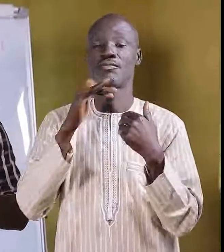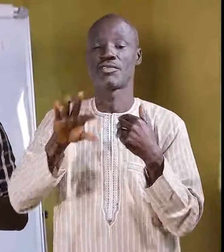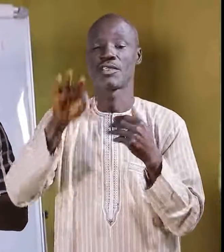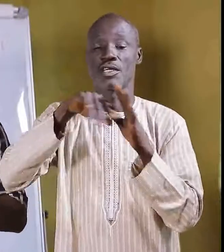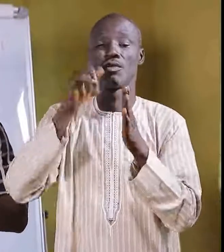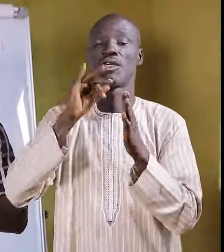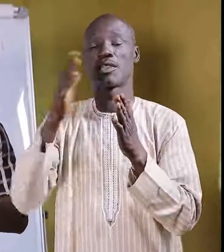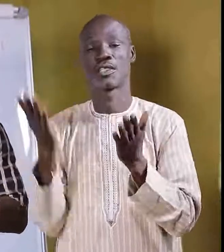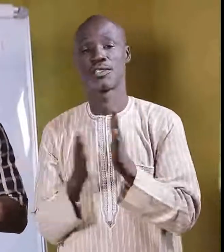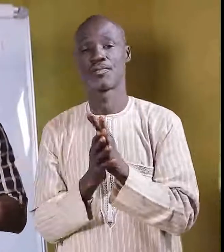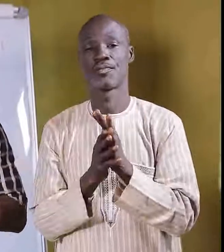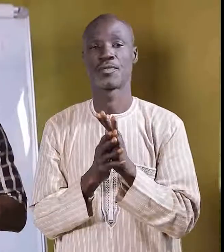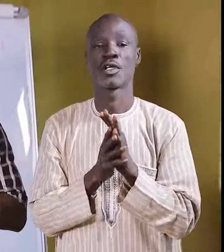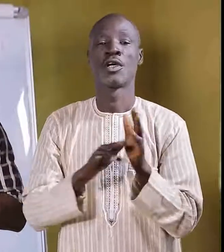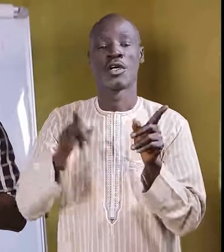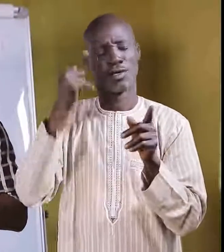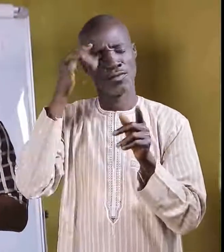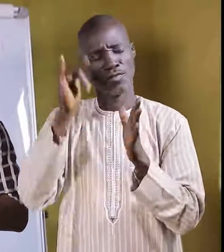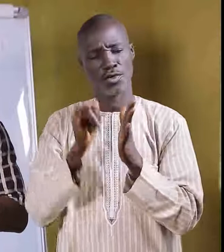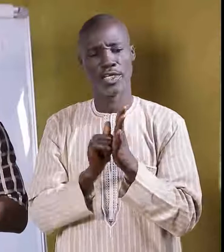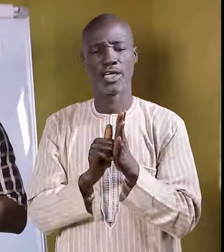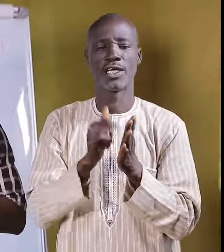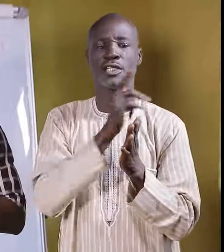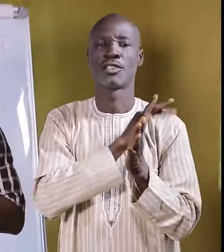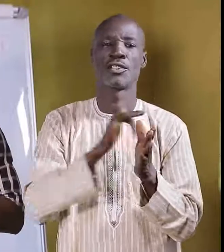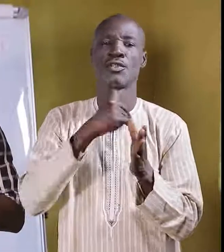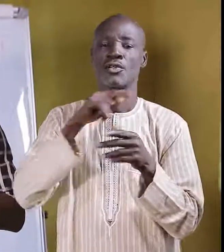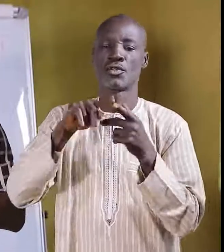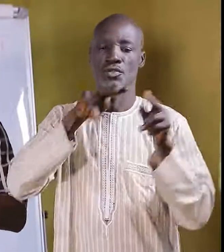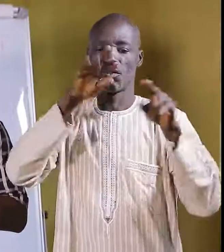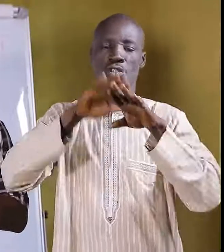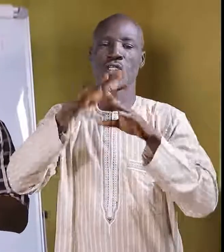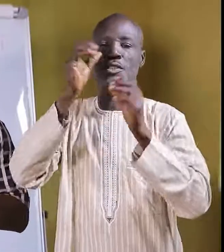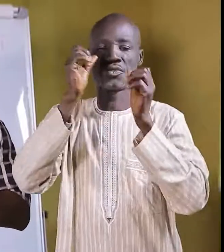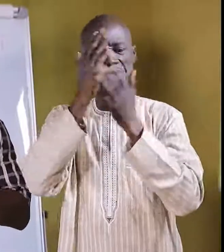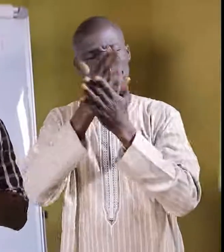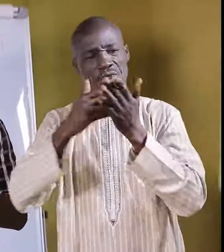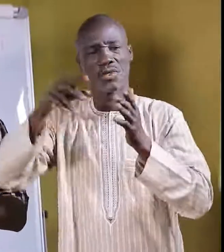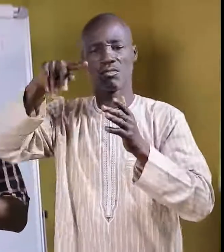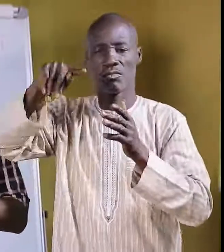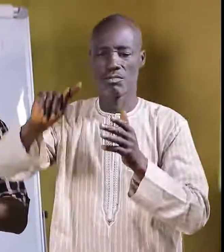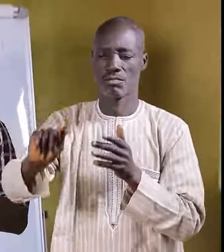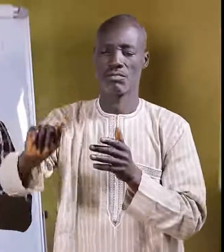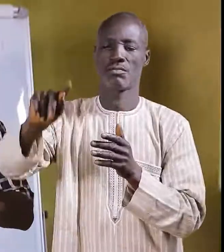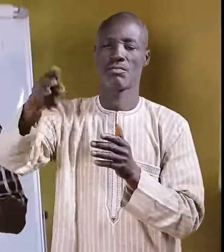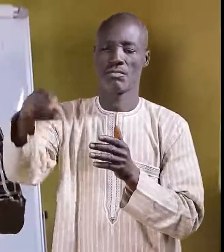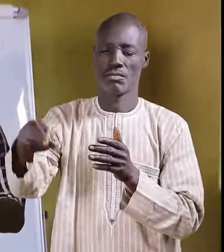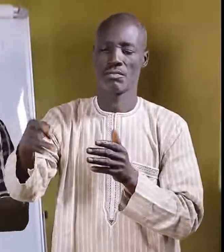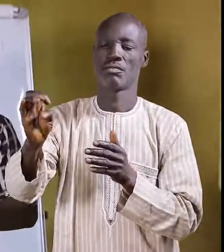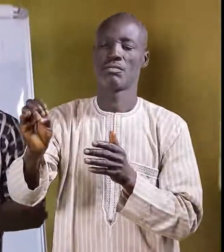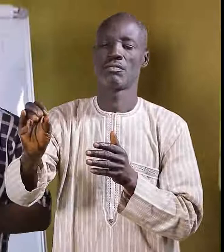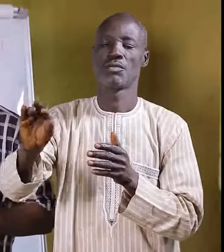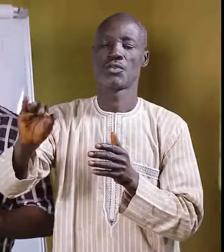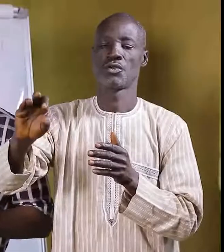I've found out that most students don't like, when immediately you mention theories of population, or you ask questions on theories of population, they don't